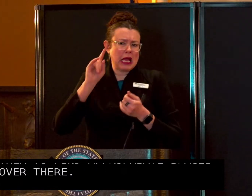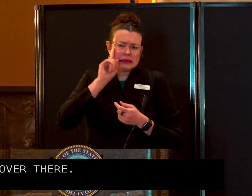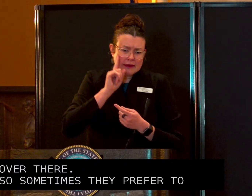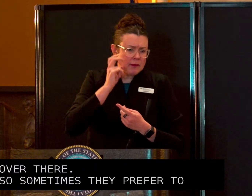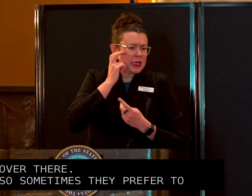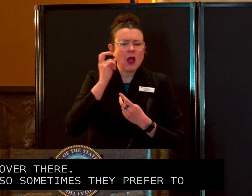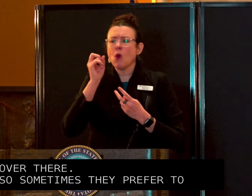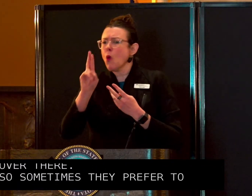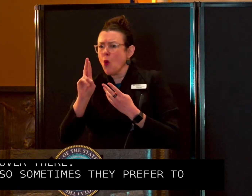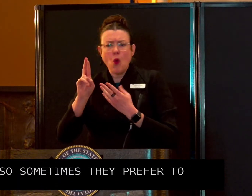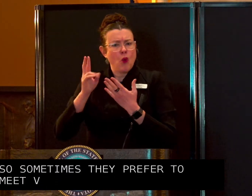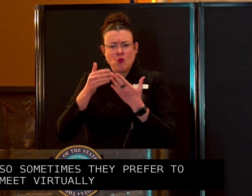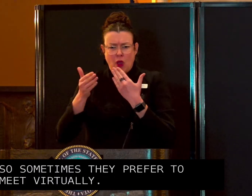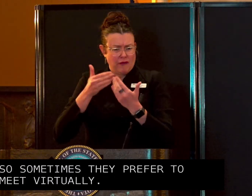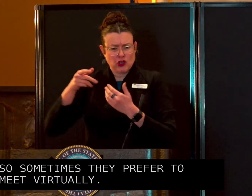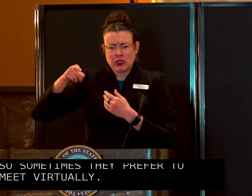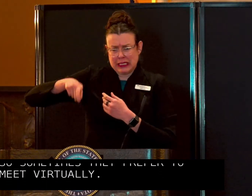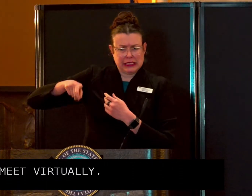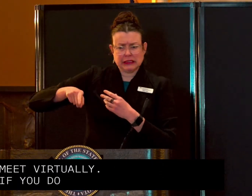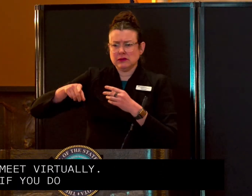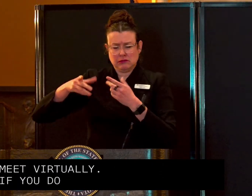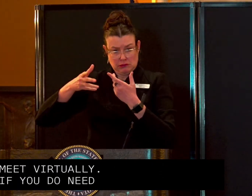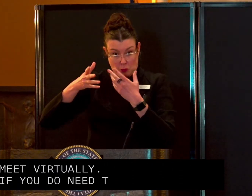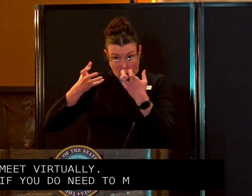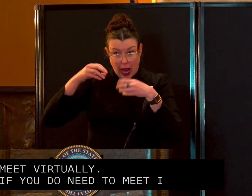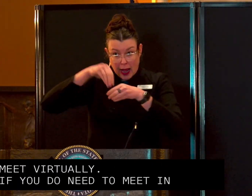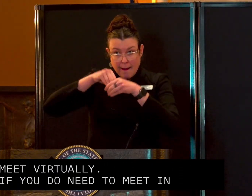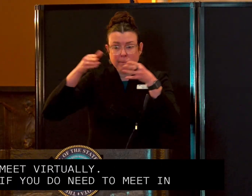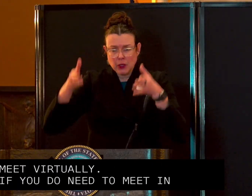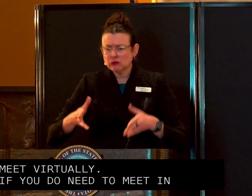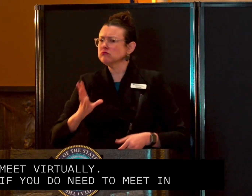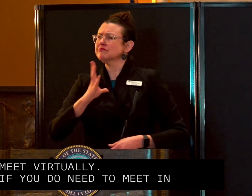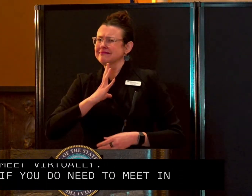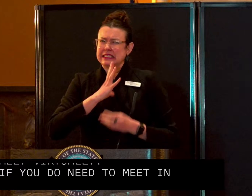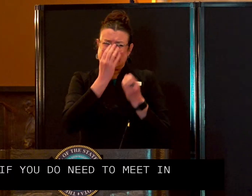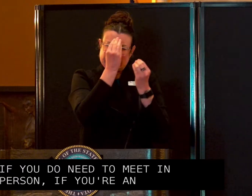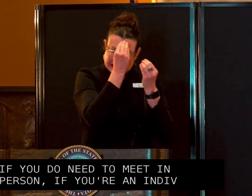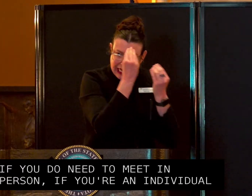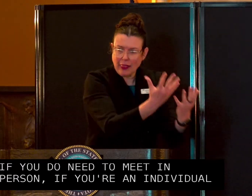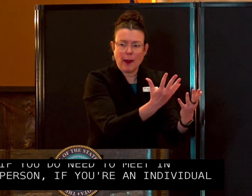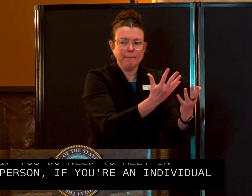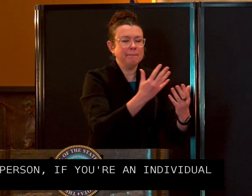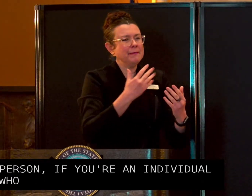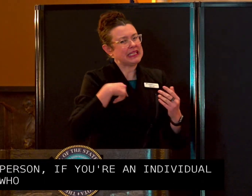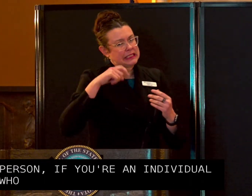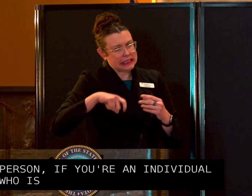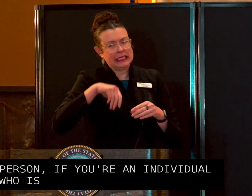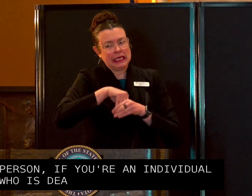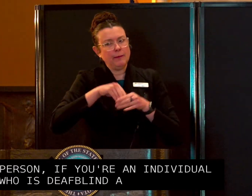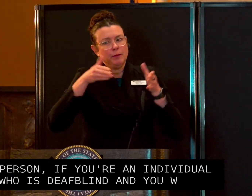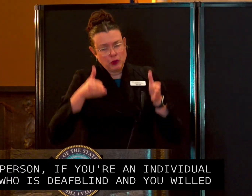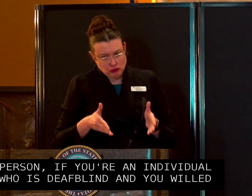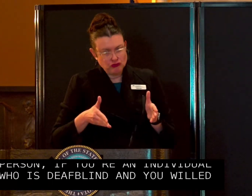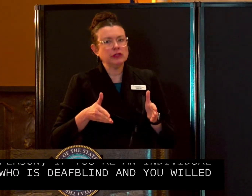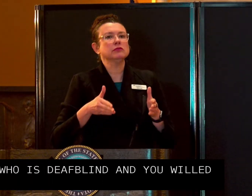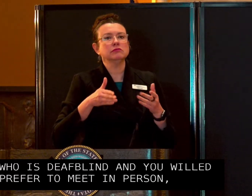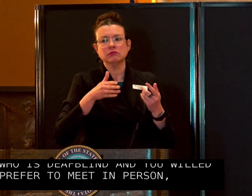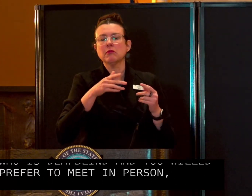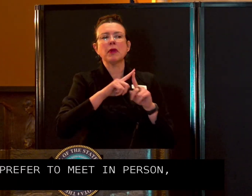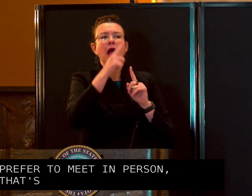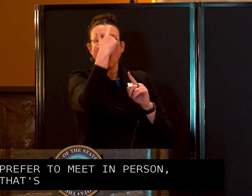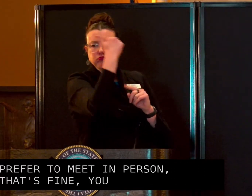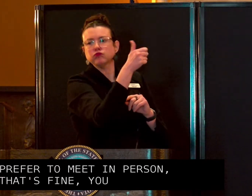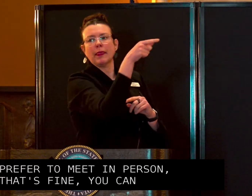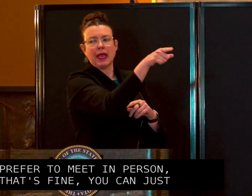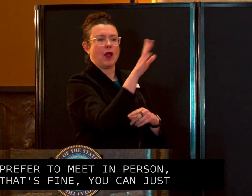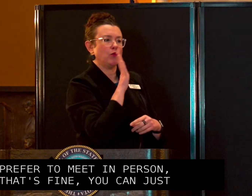virtually. If you do need to meet in person, if you're an individual who is deaf-blind and you would prefer to meet in person, that's fine. You can just let them know that